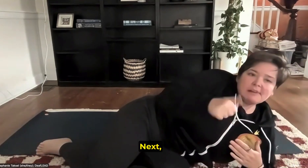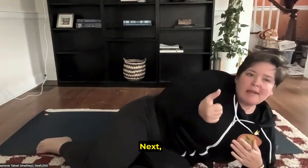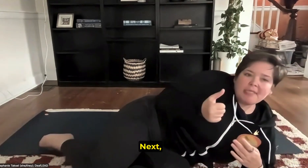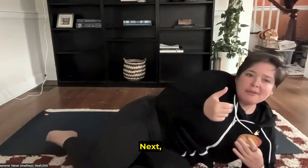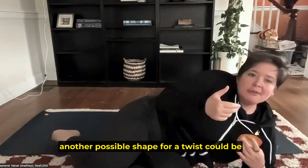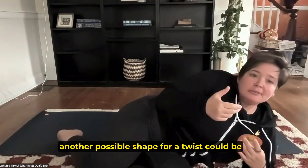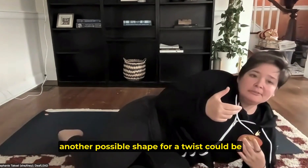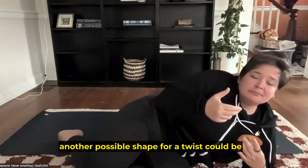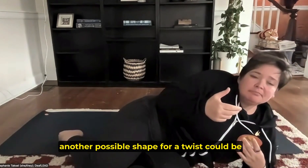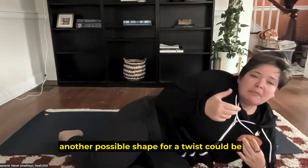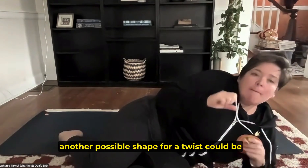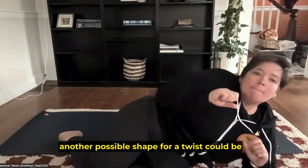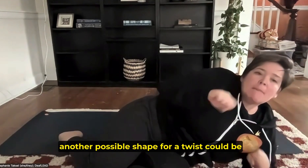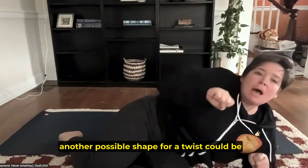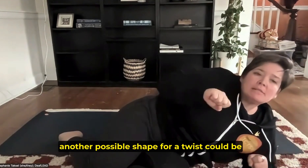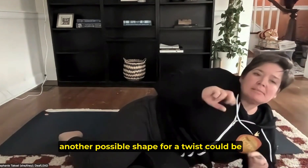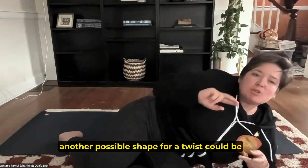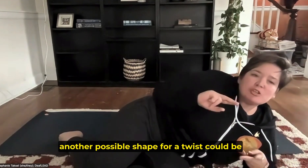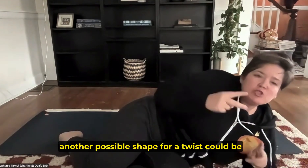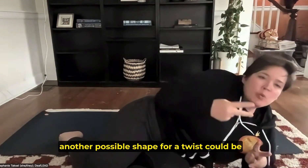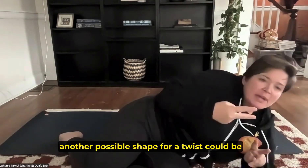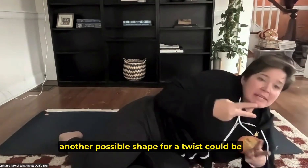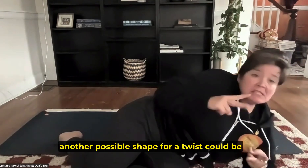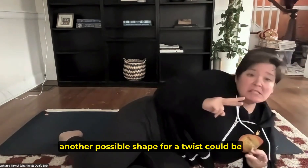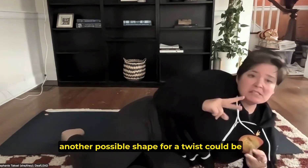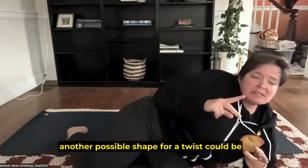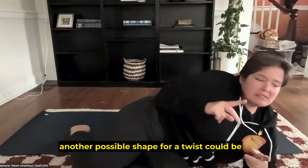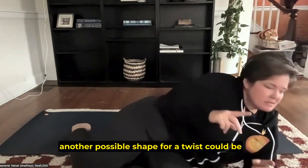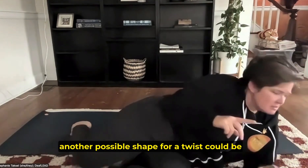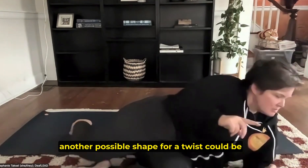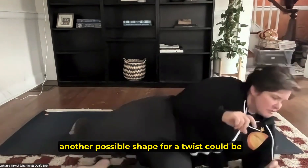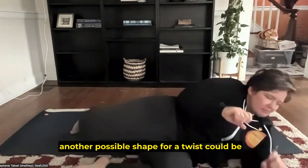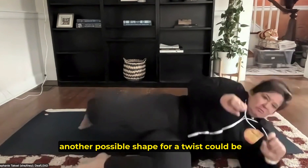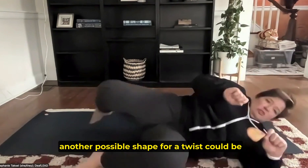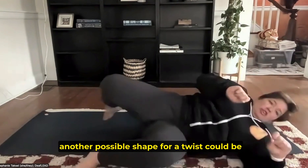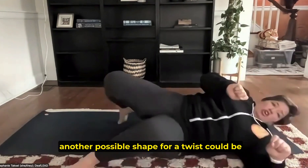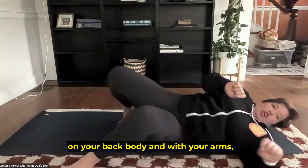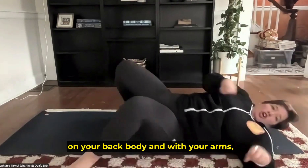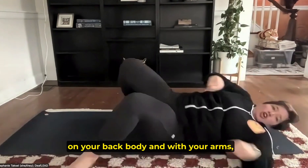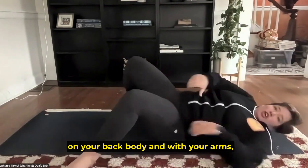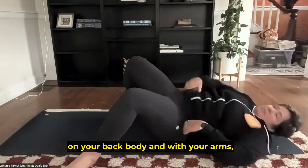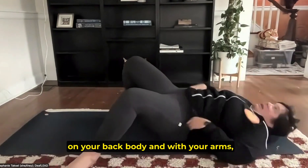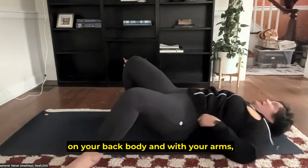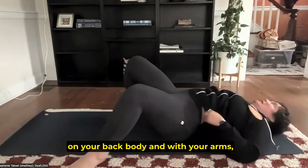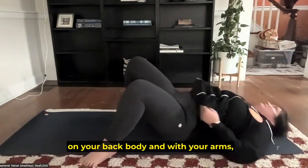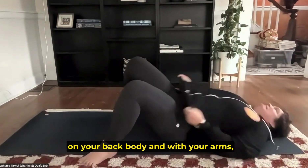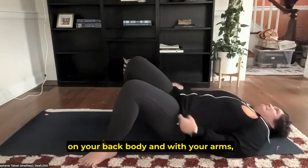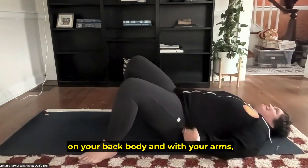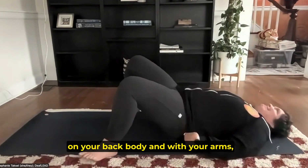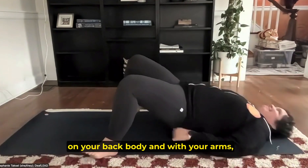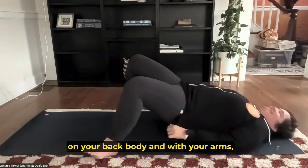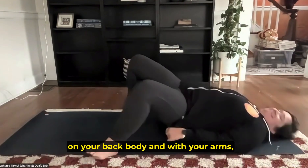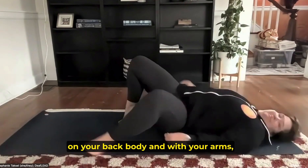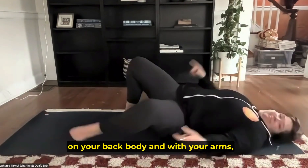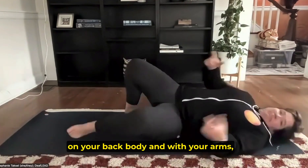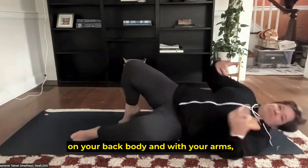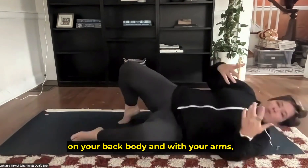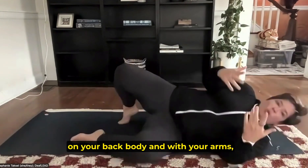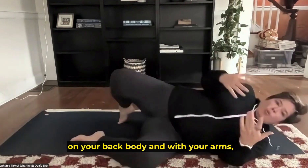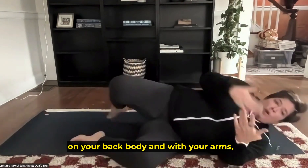Next, another possible shape for a twist could be on your back body, and with your